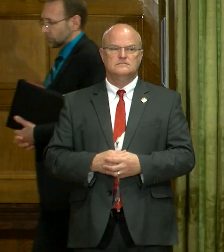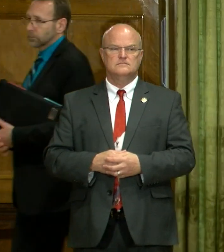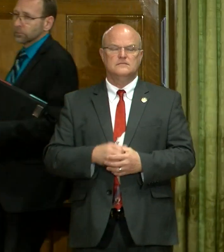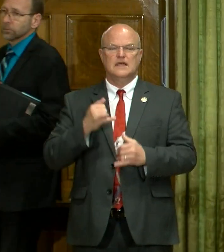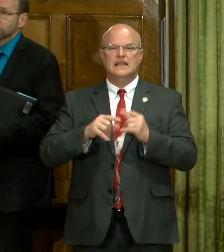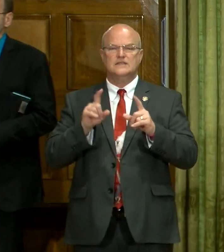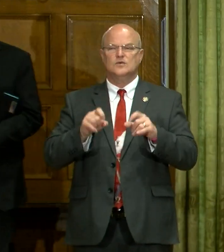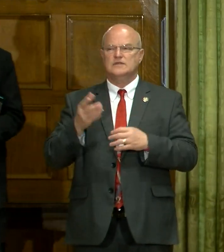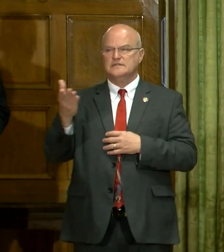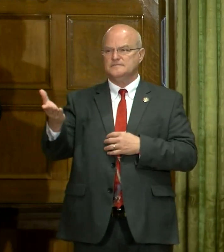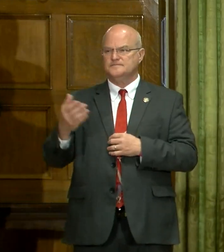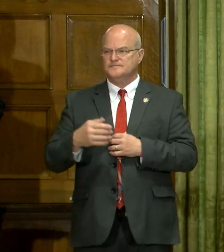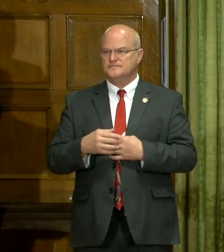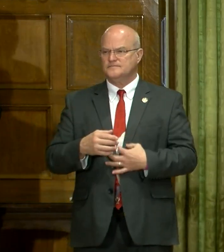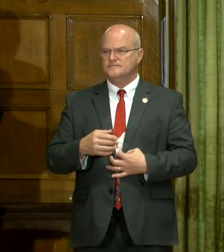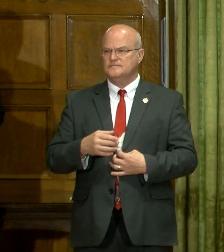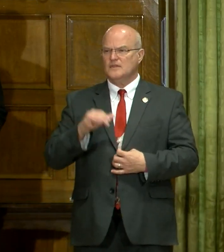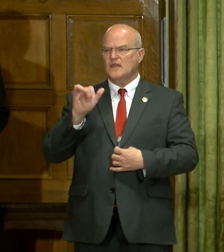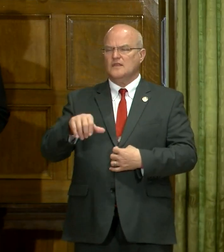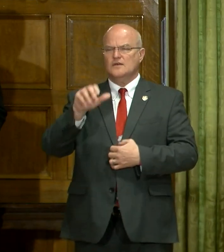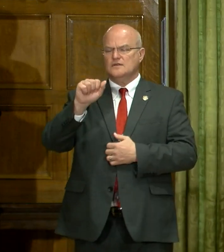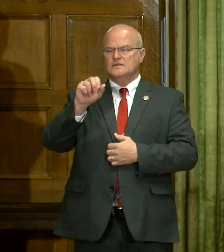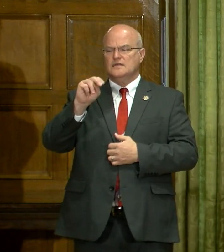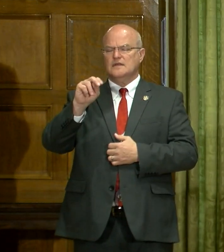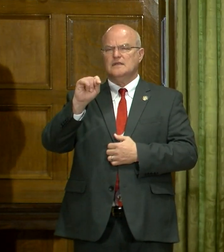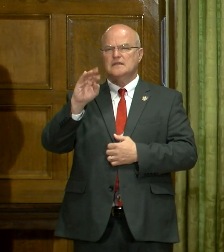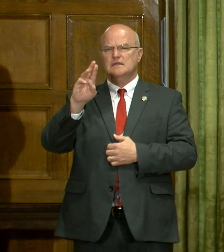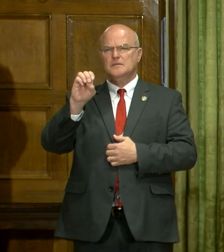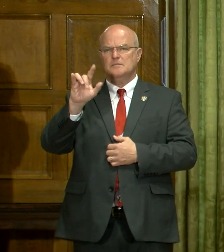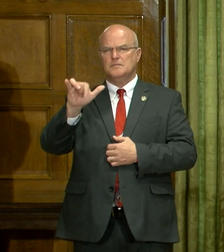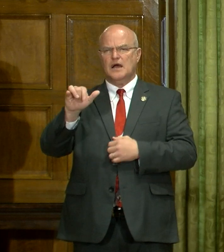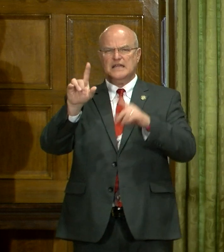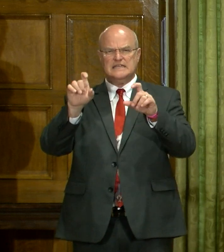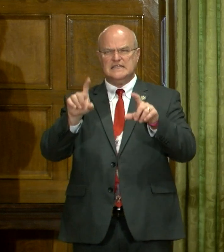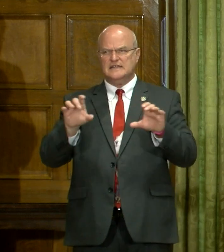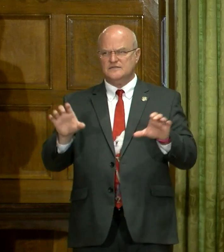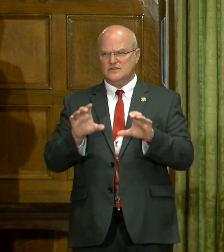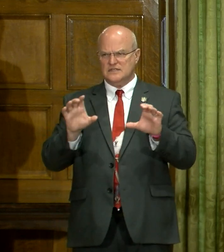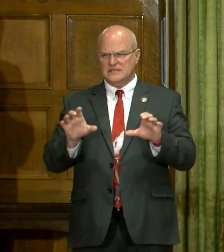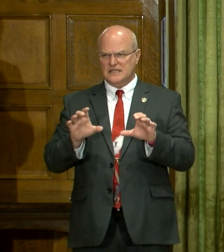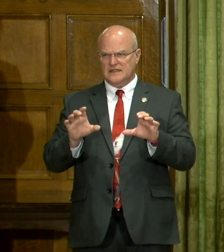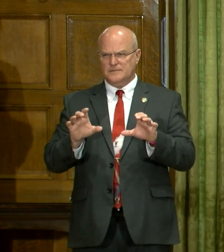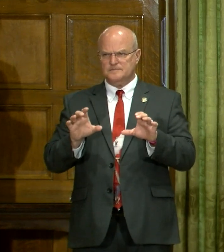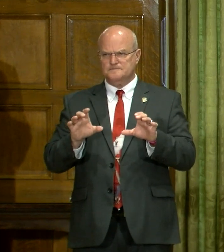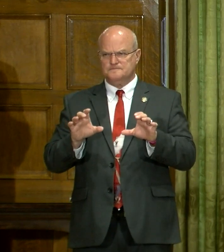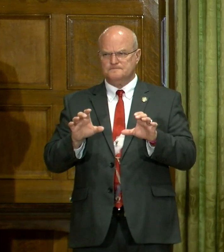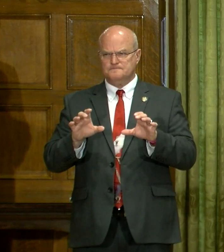One last question. Those antibody tests, if you did them